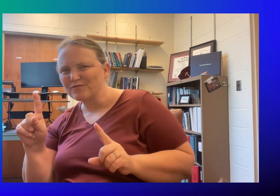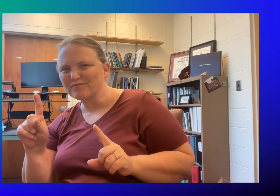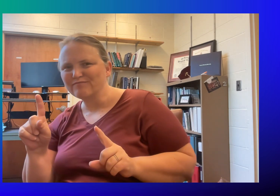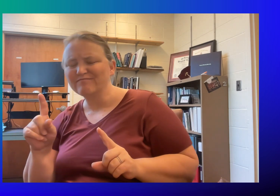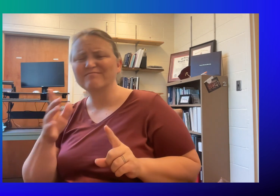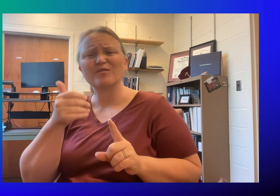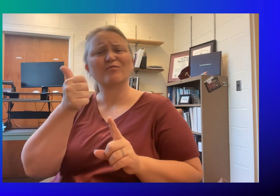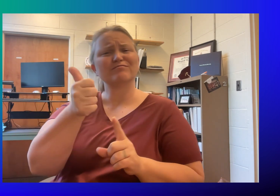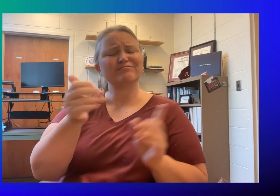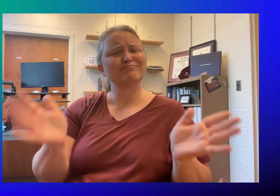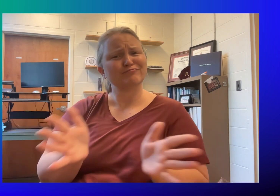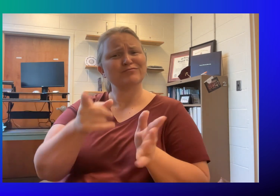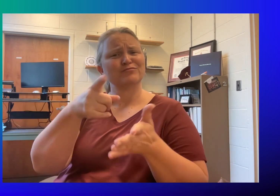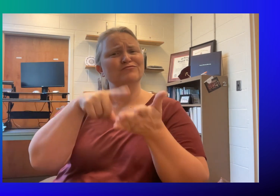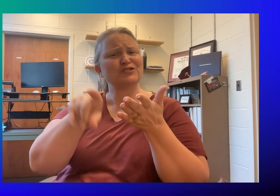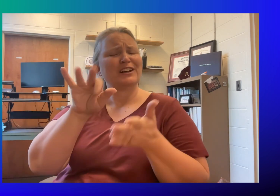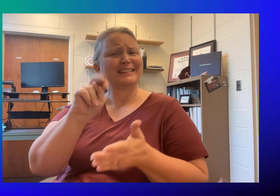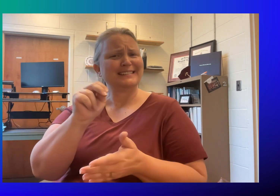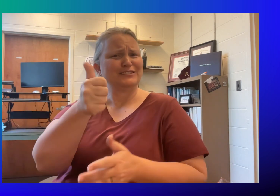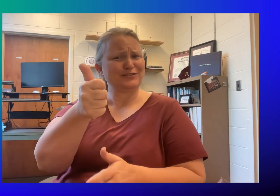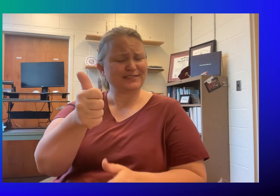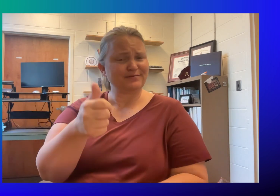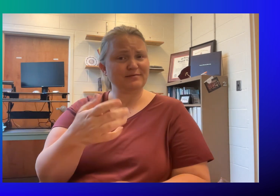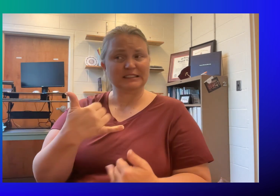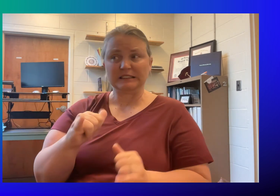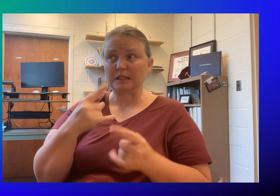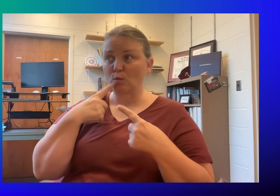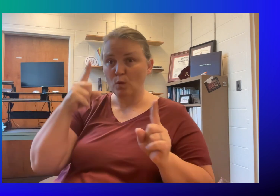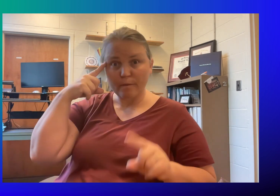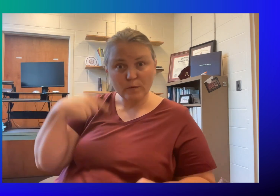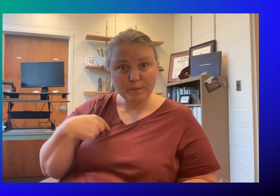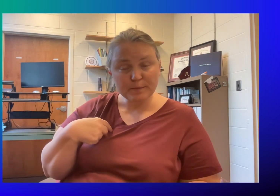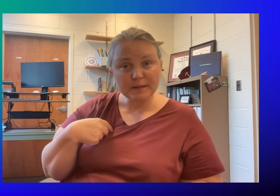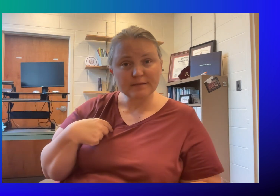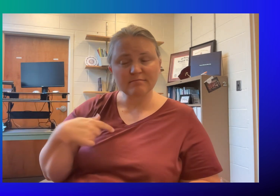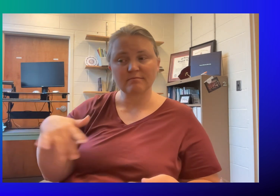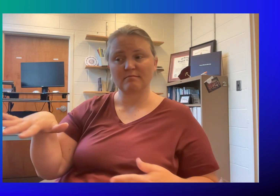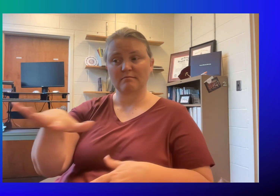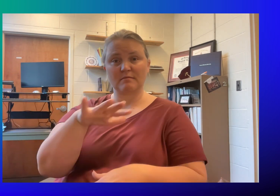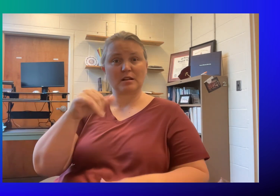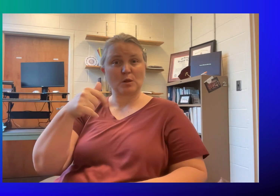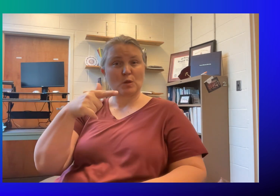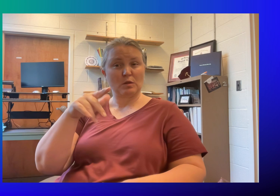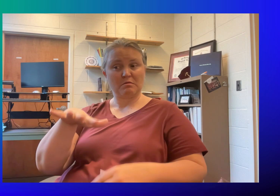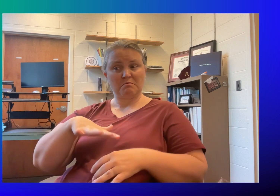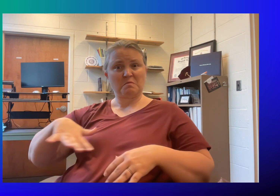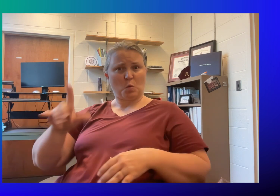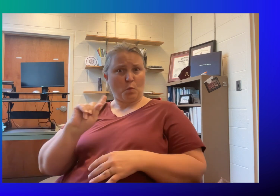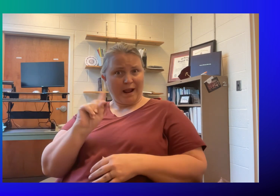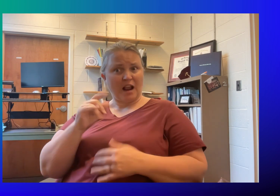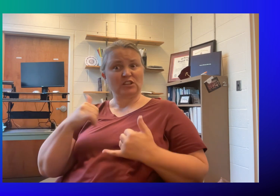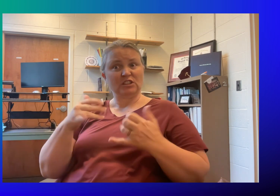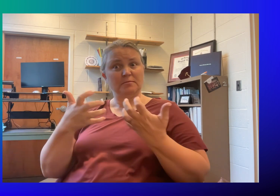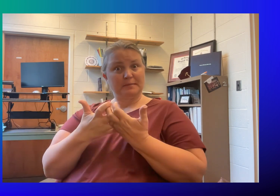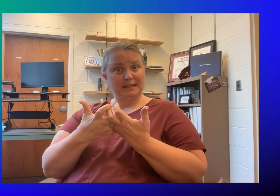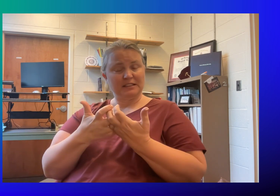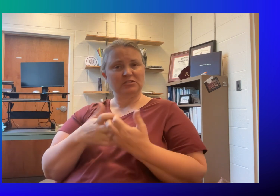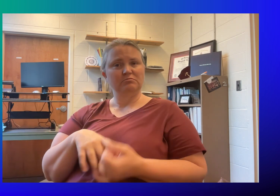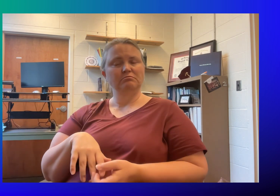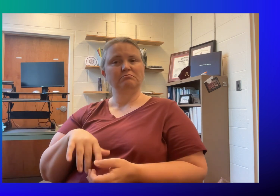every now and then you check in with your writing space. Is it still productive for you? Is the location still a good location? Do you need